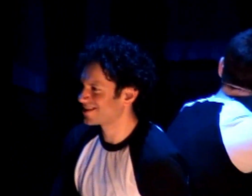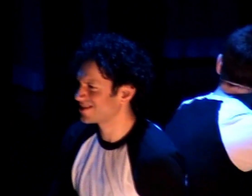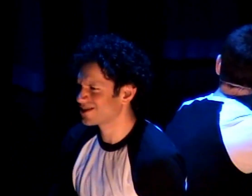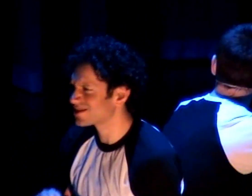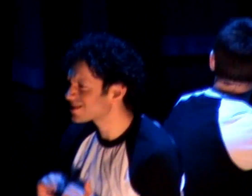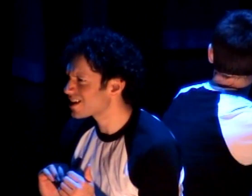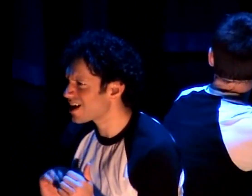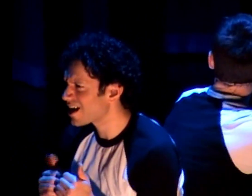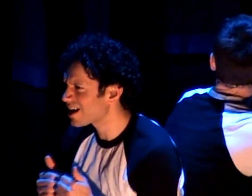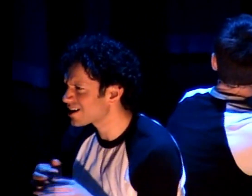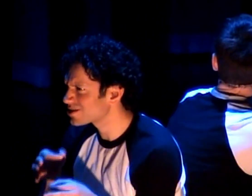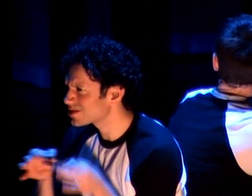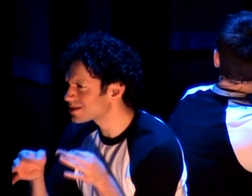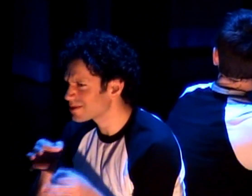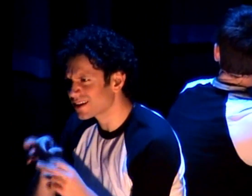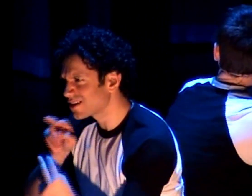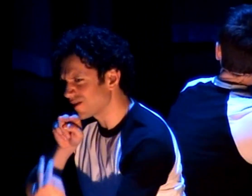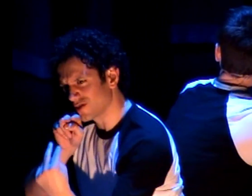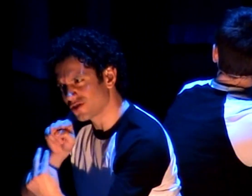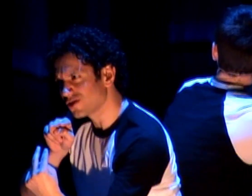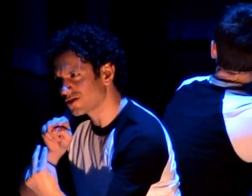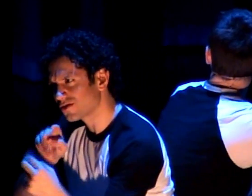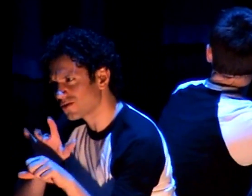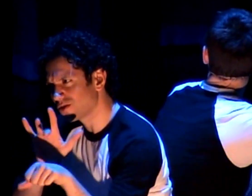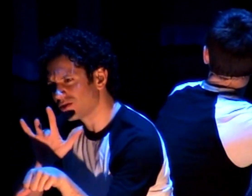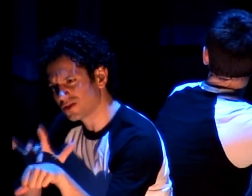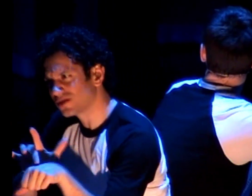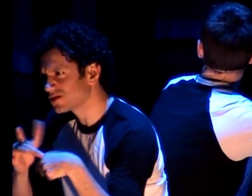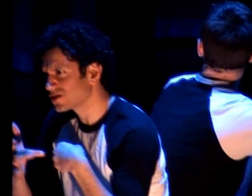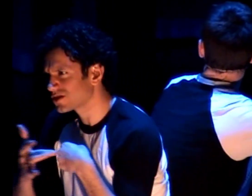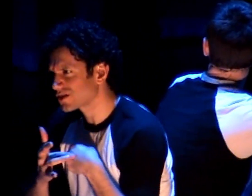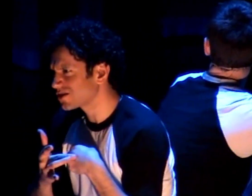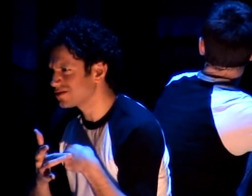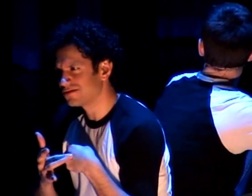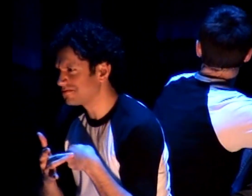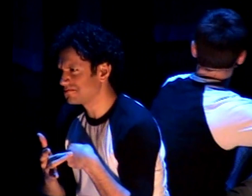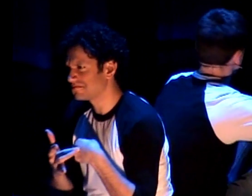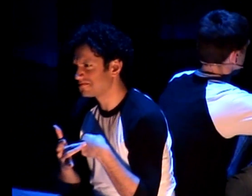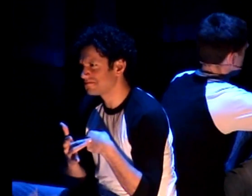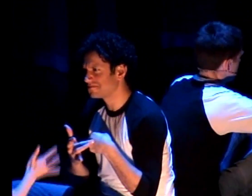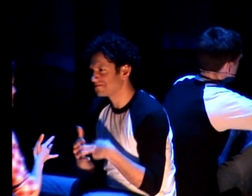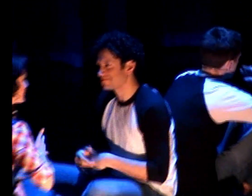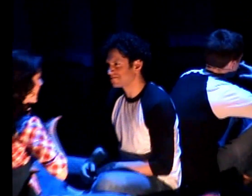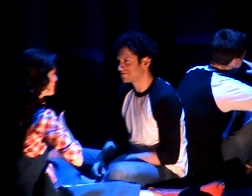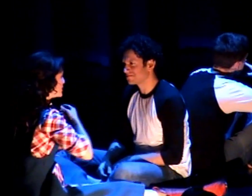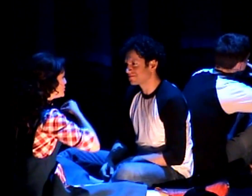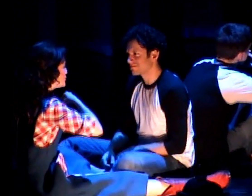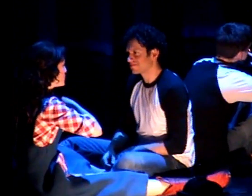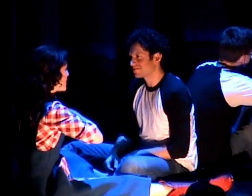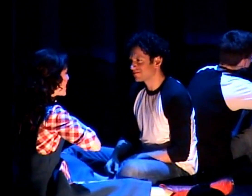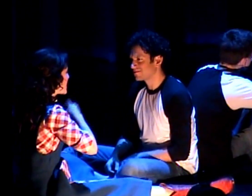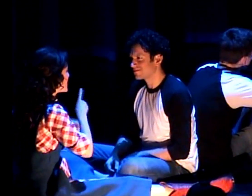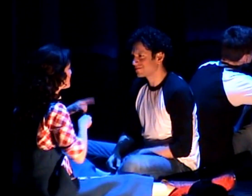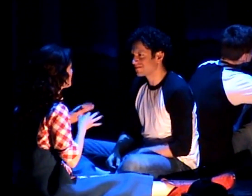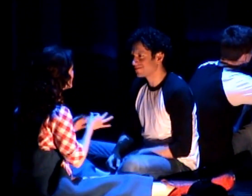Cause how can you define a look or a touch? How can you weigh your